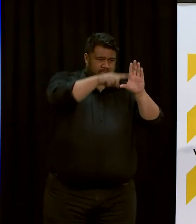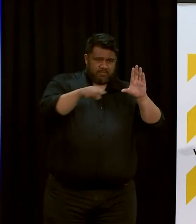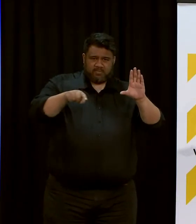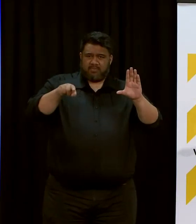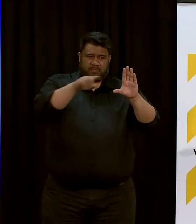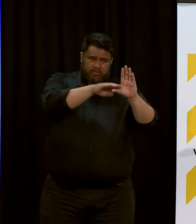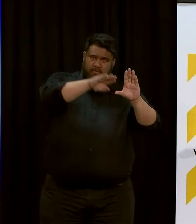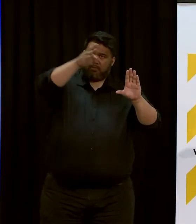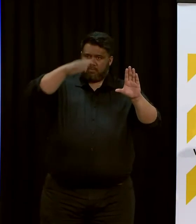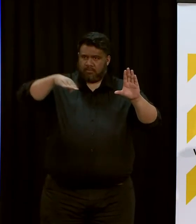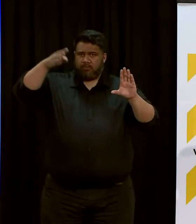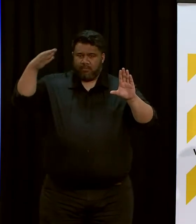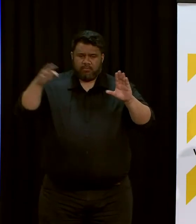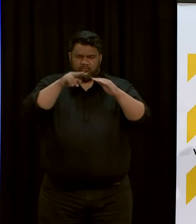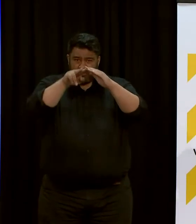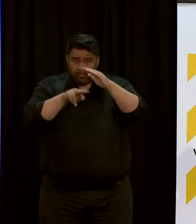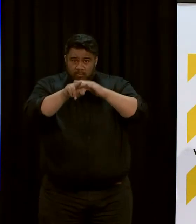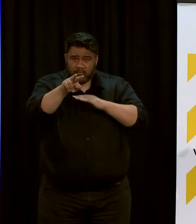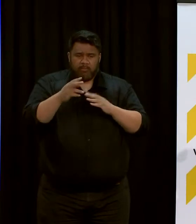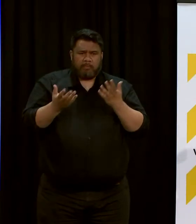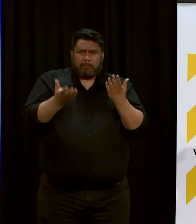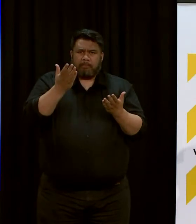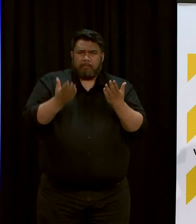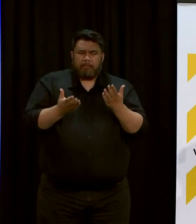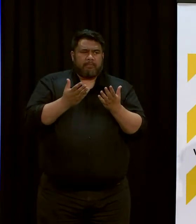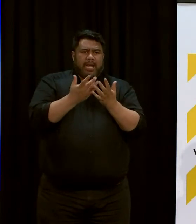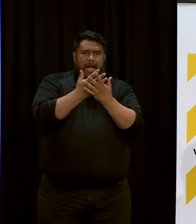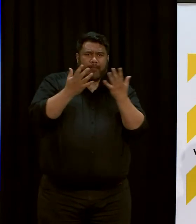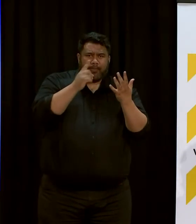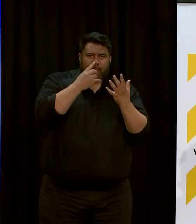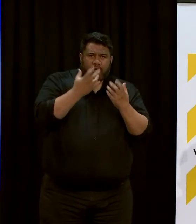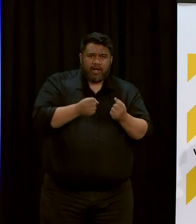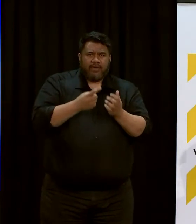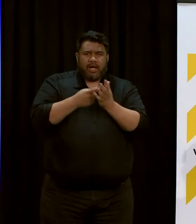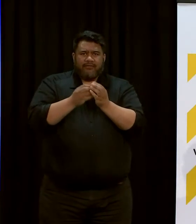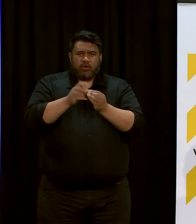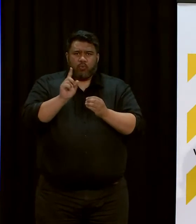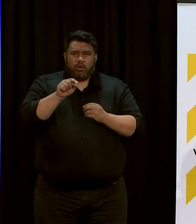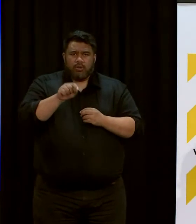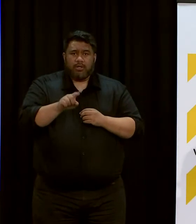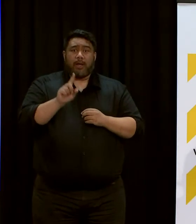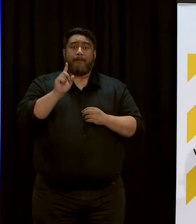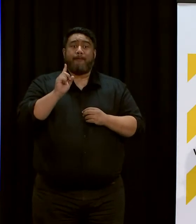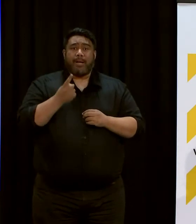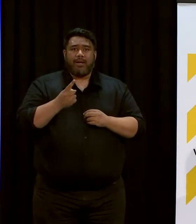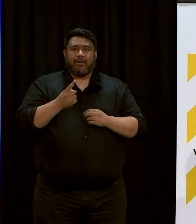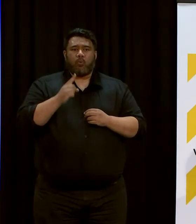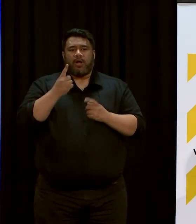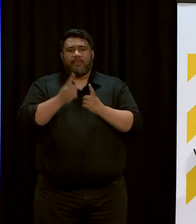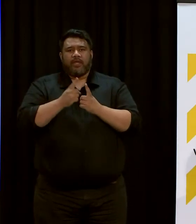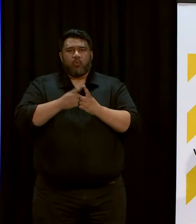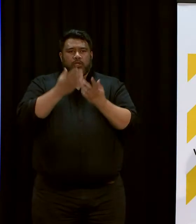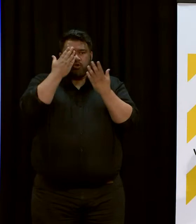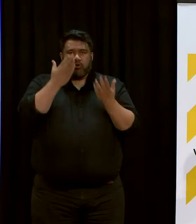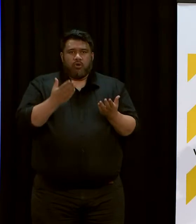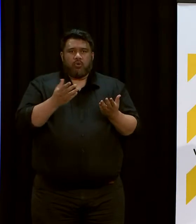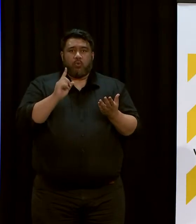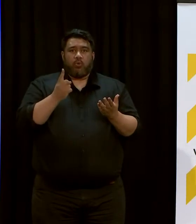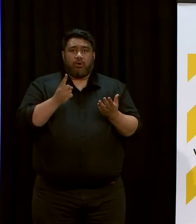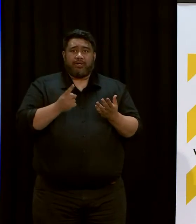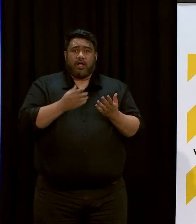of cases and depending on different R values. But what the modelling can't show is what the impact of the current